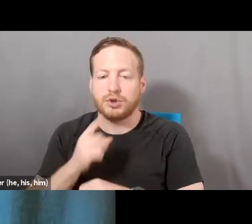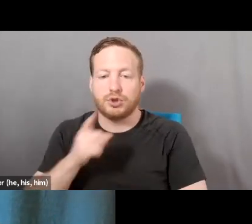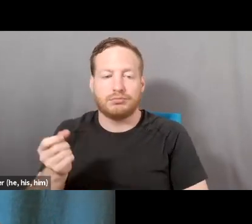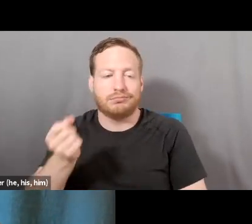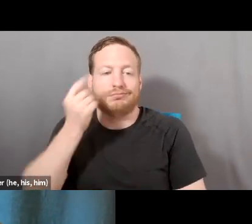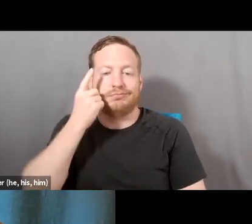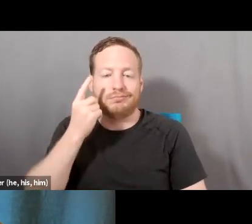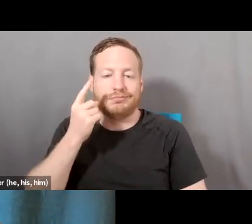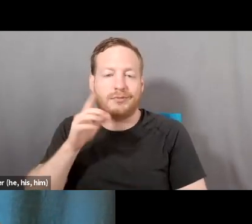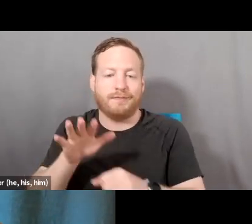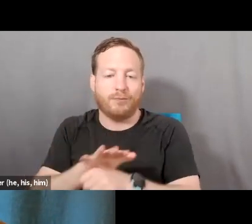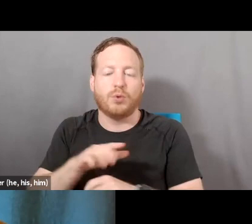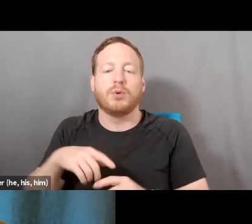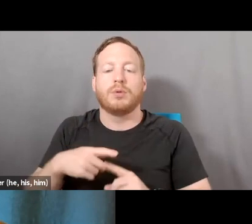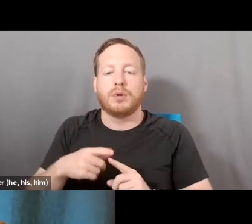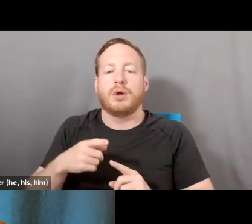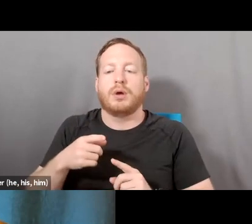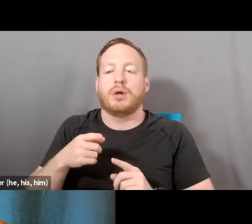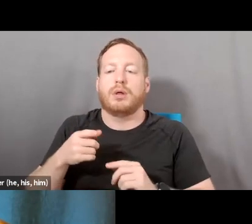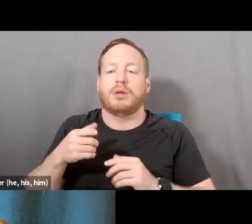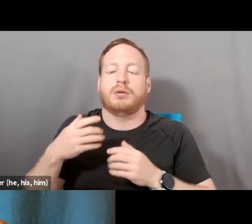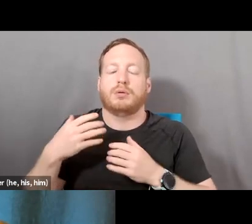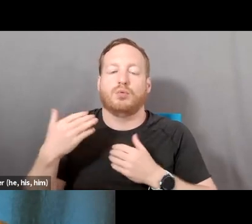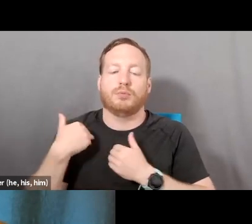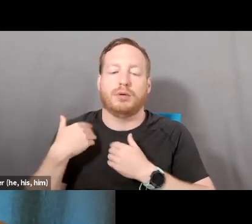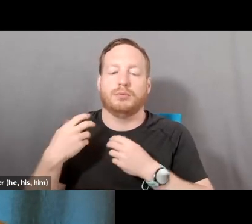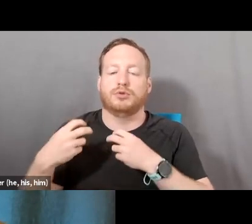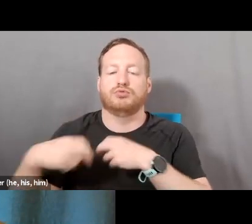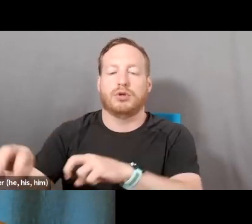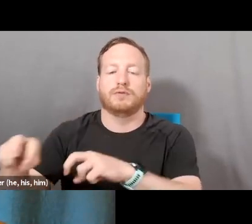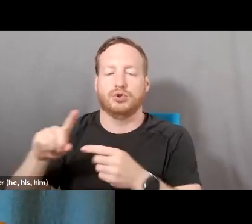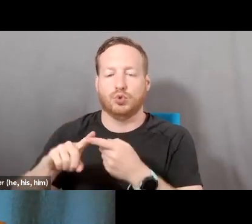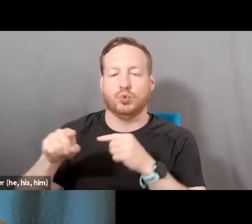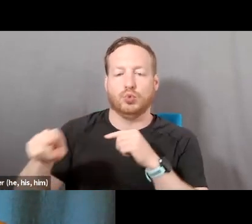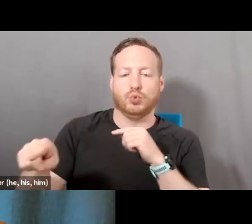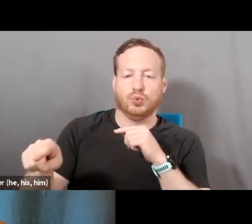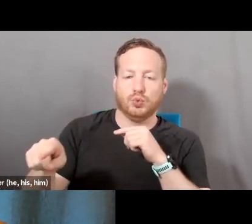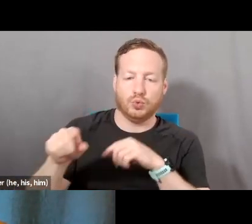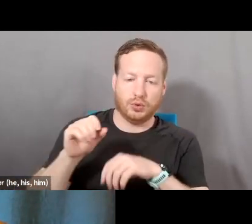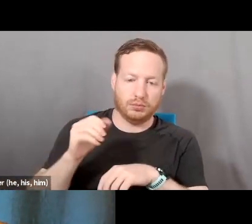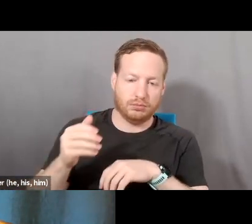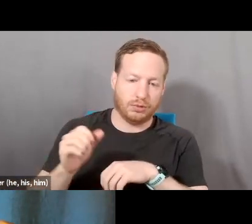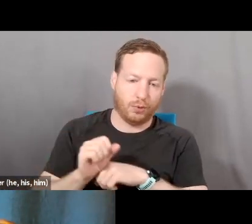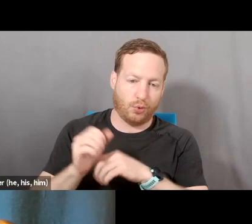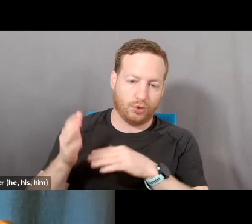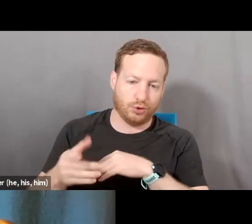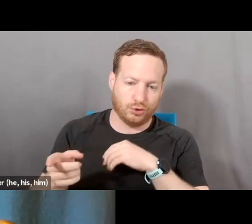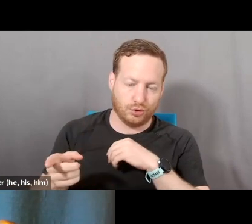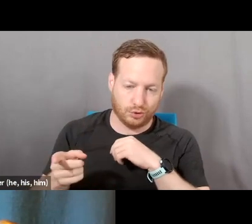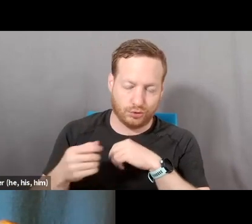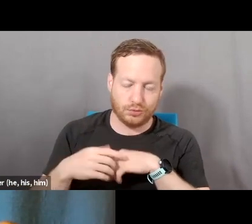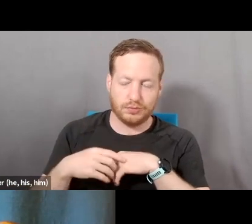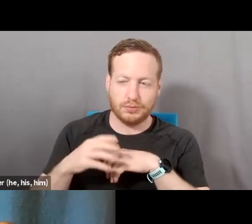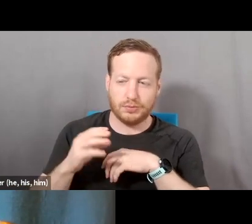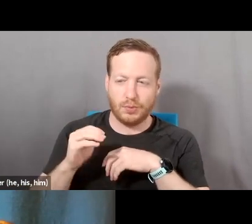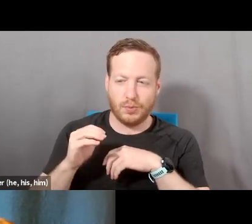the employee's rights, and make sure that they understood that fully. And then that responsibility would be